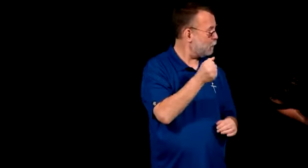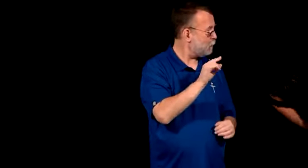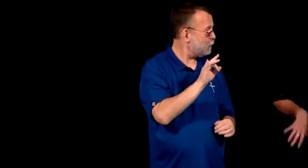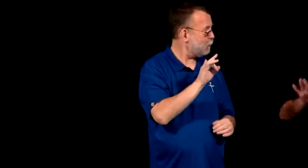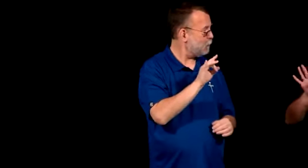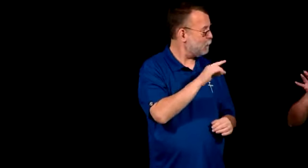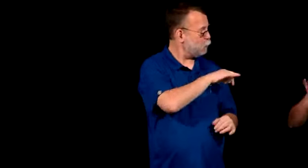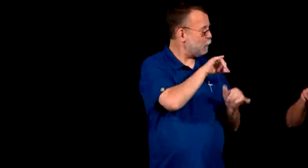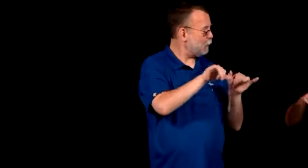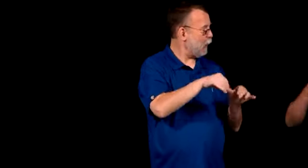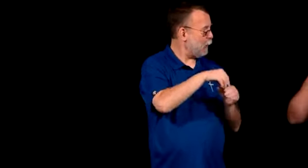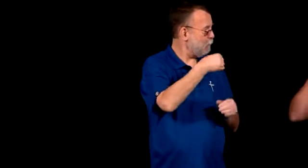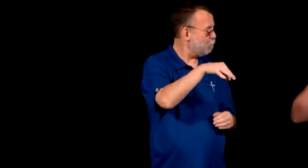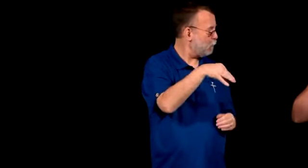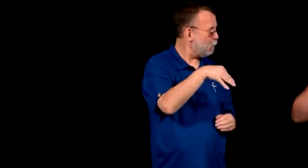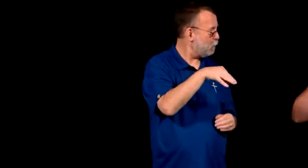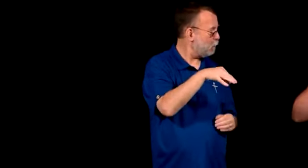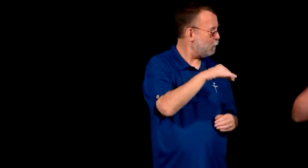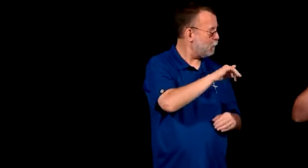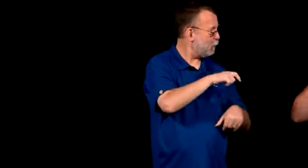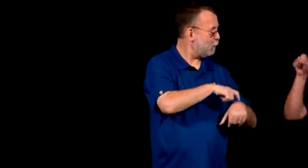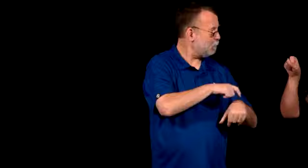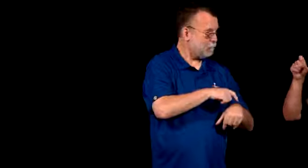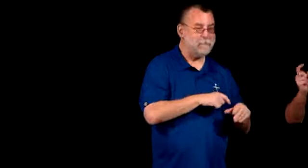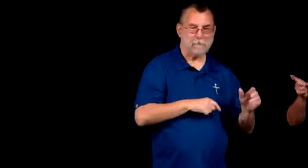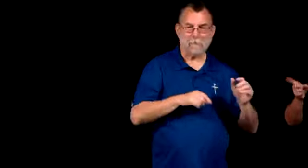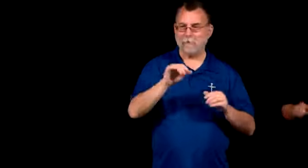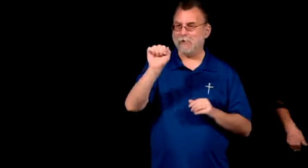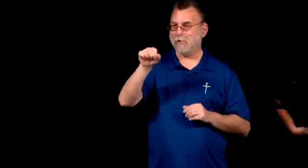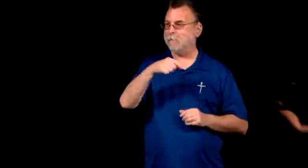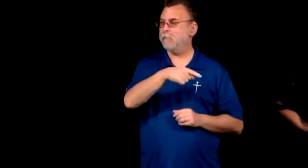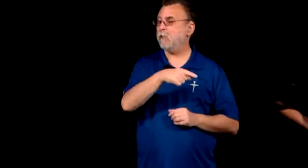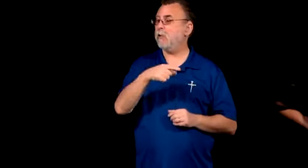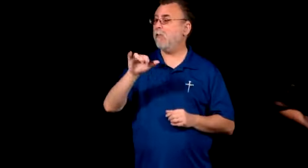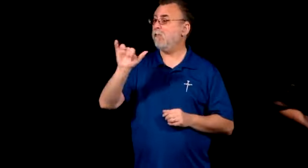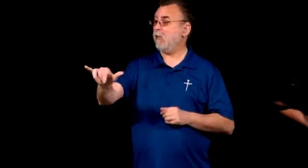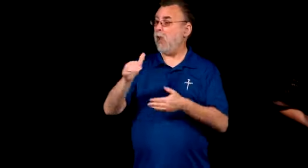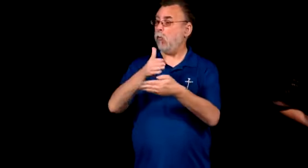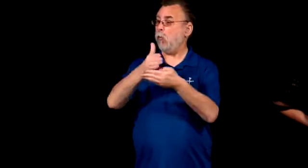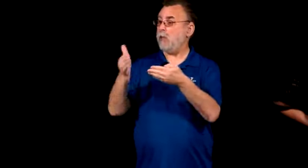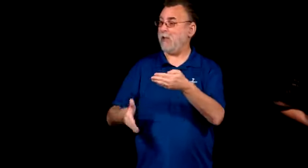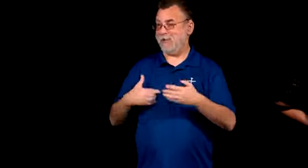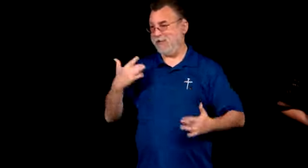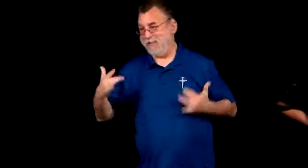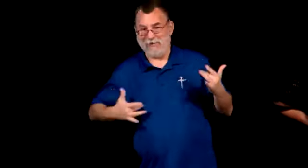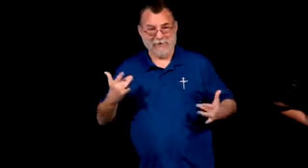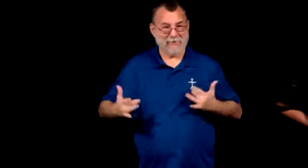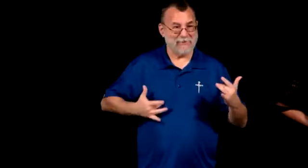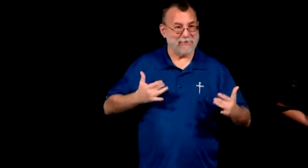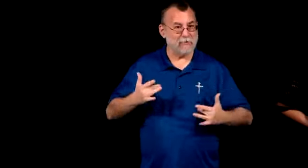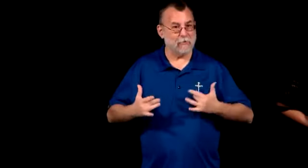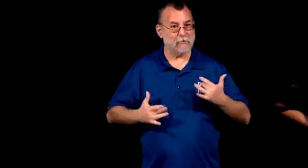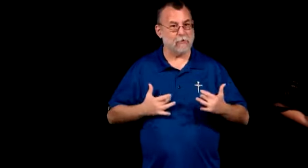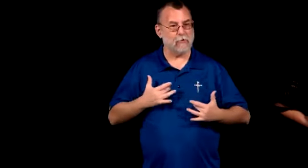I believe it was in 2018. Was that correct? And at that time, Renza saying yes. And that weekend, I was